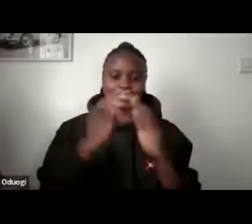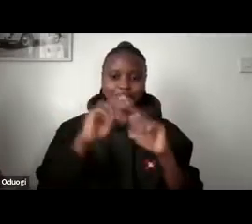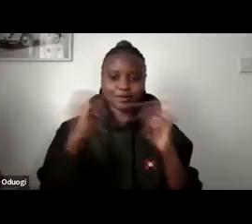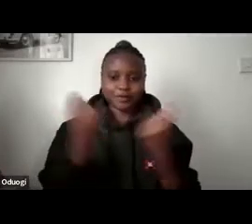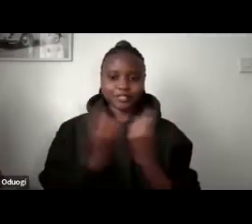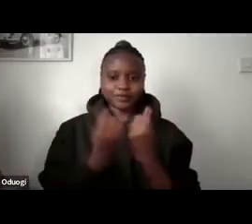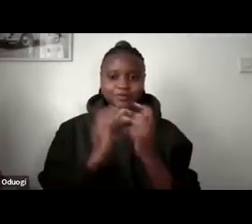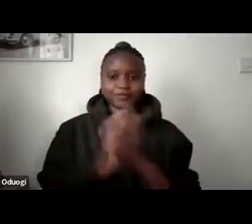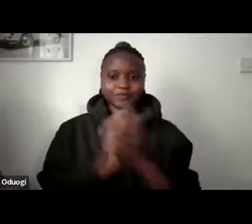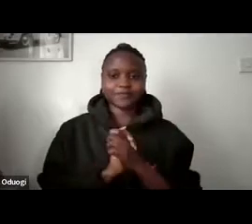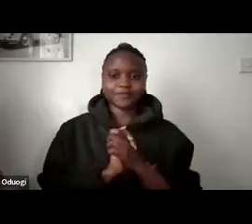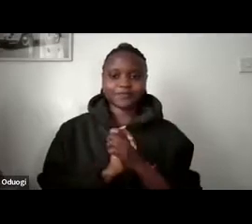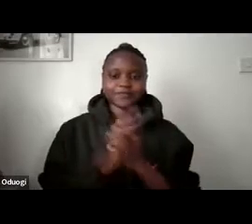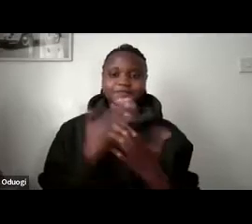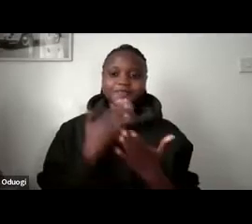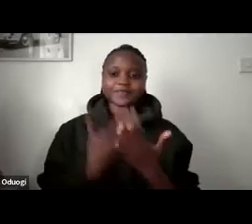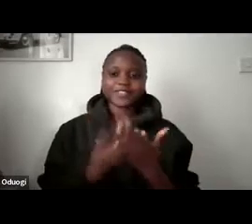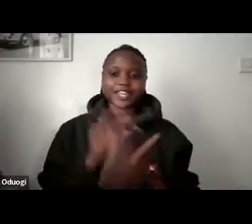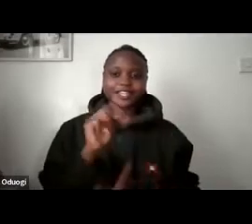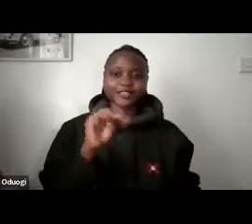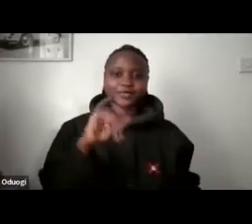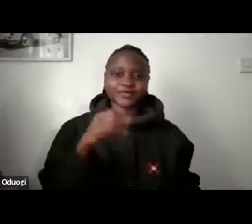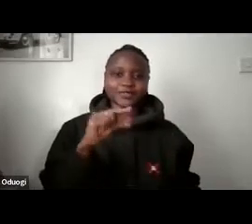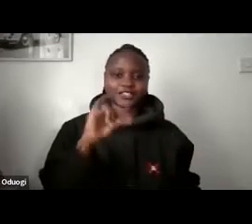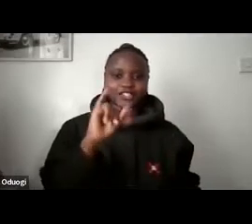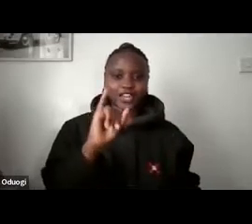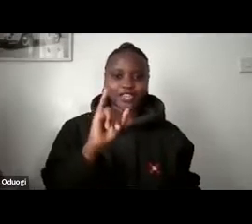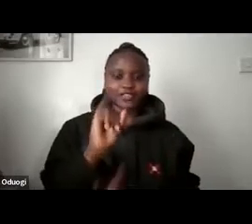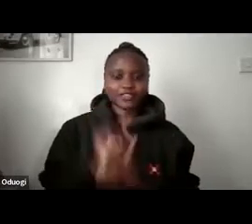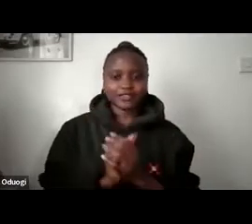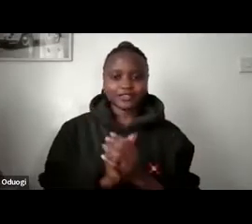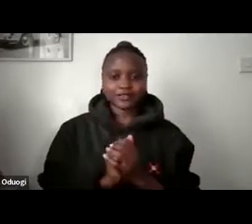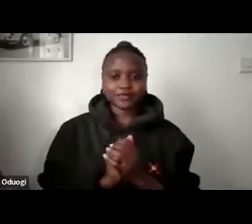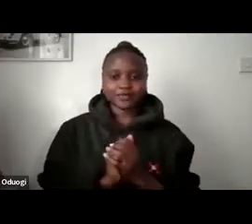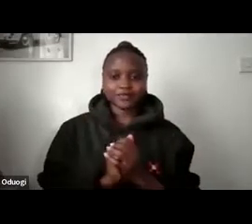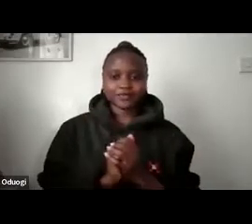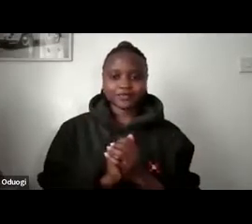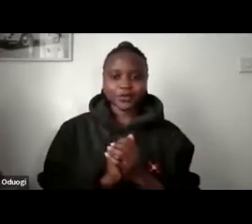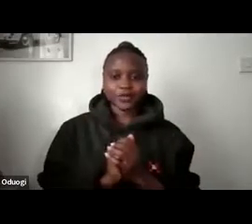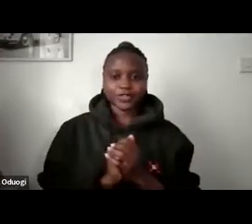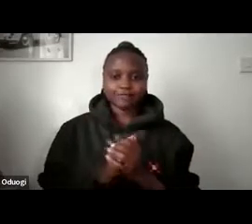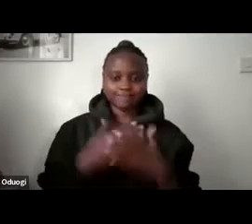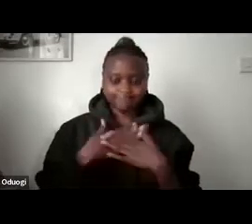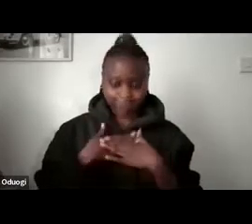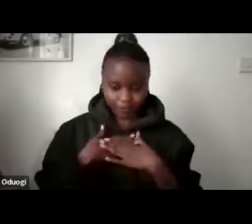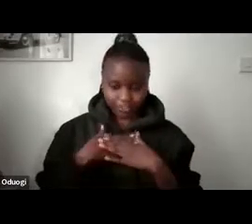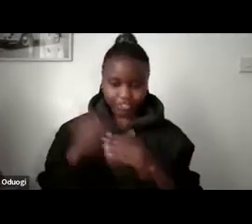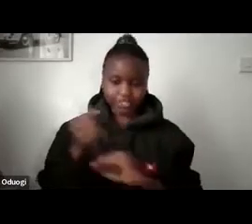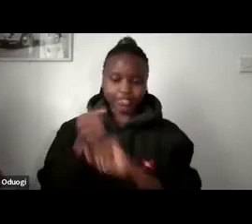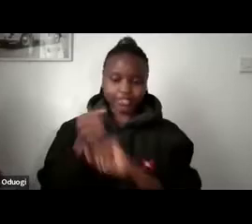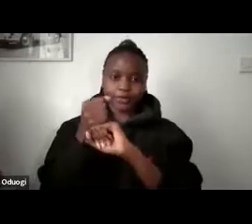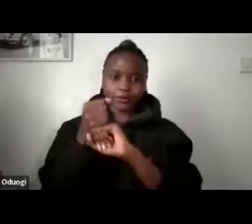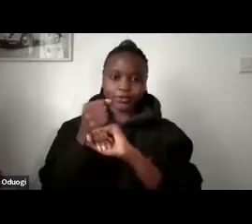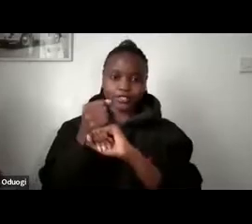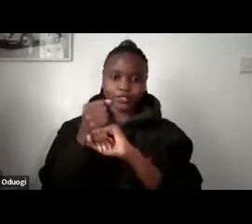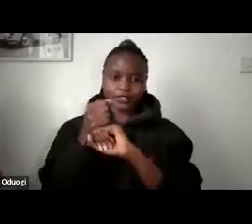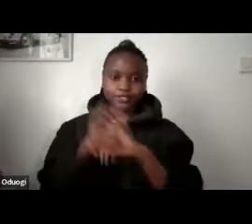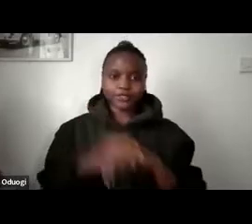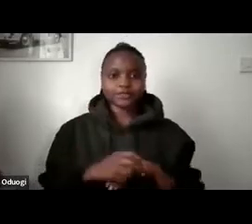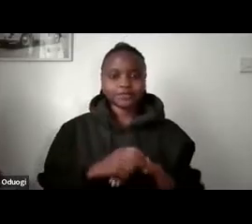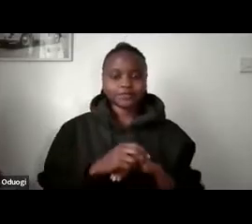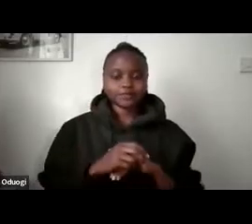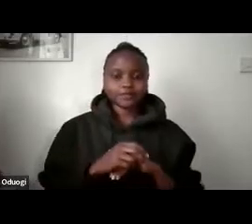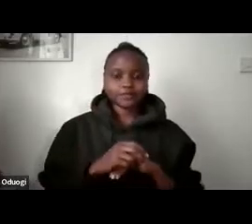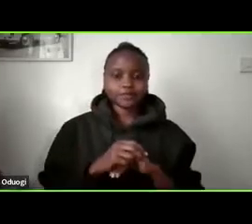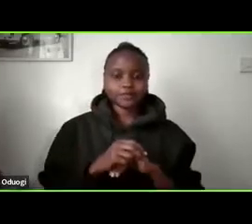Thank you, Mr. Njagi. We really appreciate your support and we don't take it for granted.